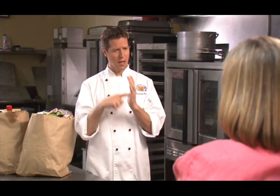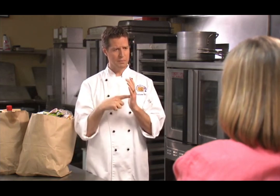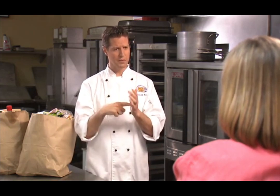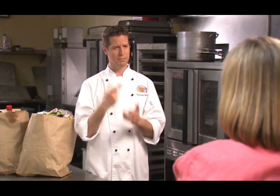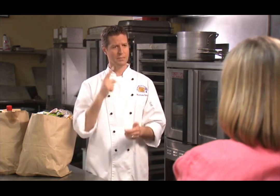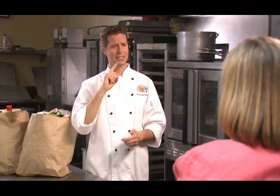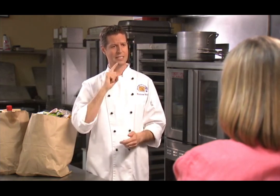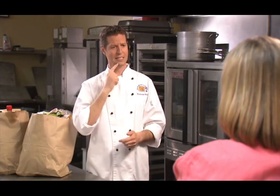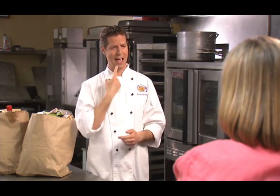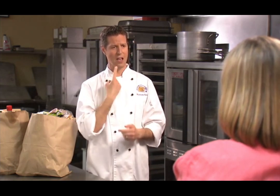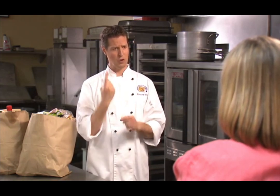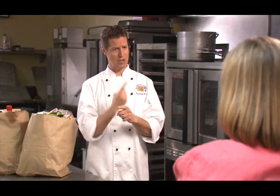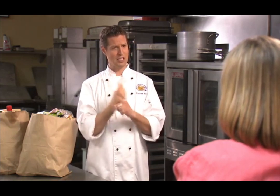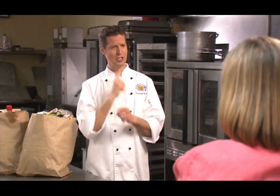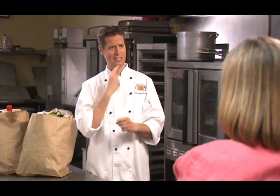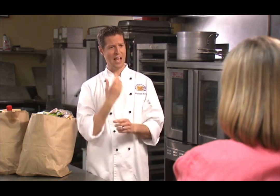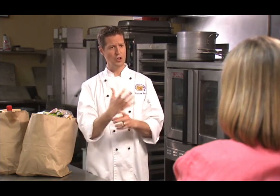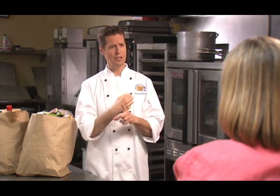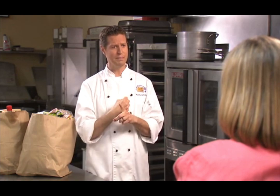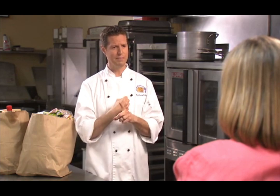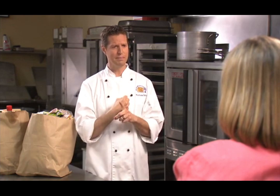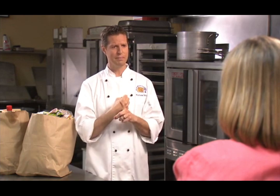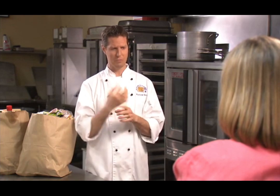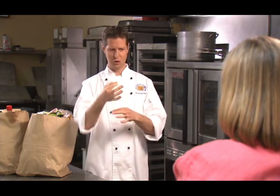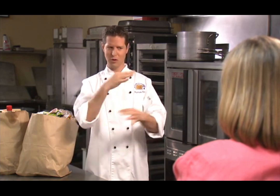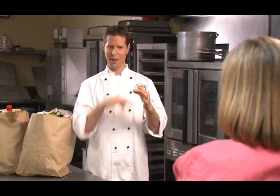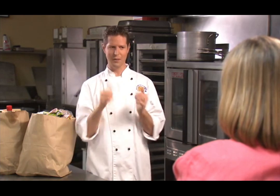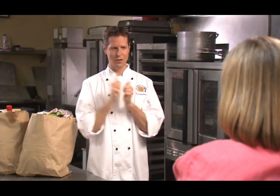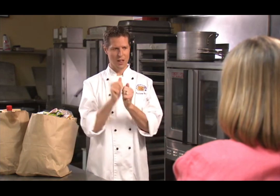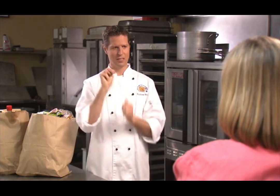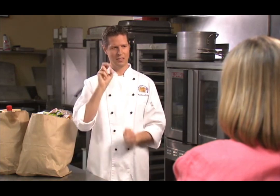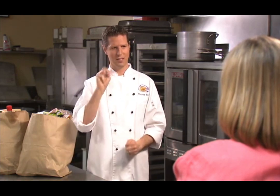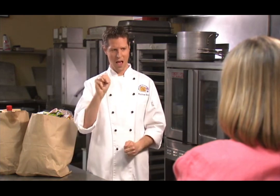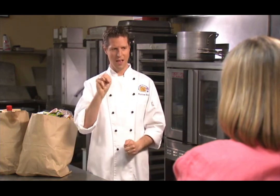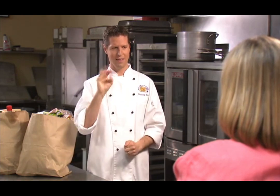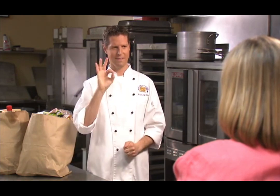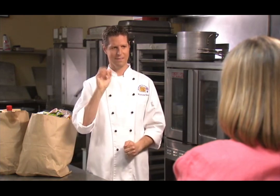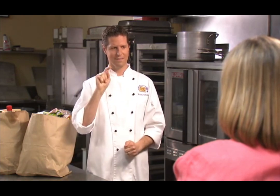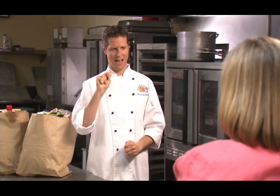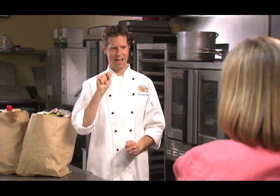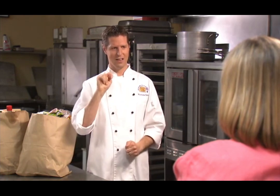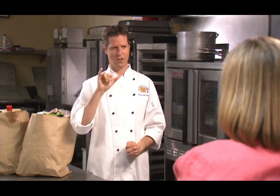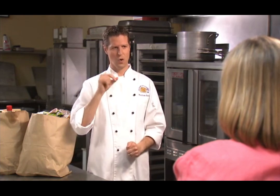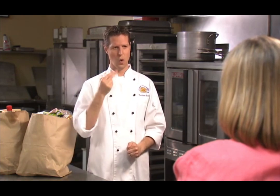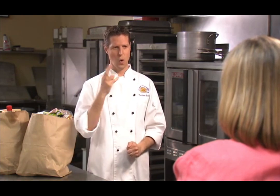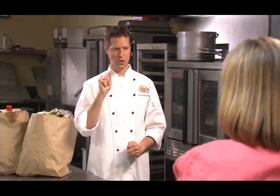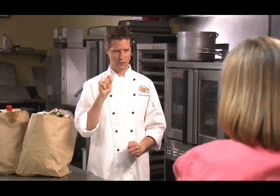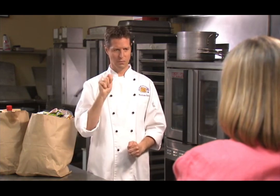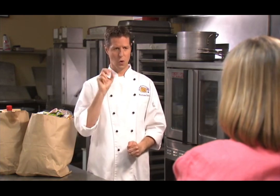For example, non-fat yogurt or sour cream can replace regular sour cream.